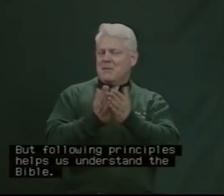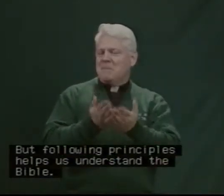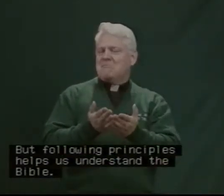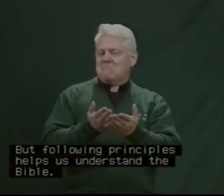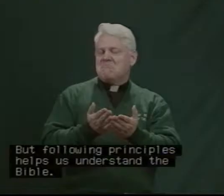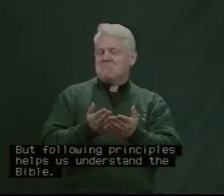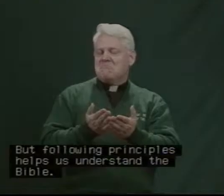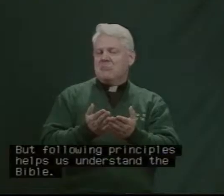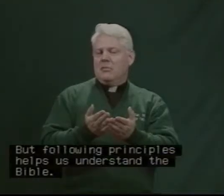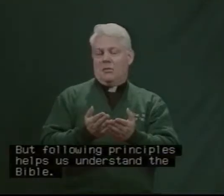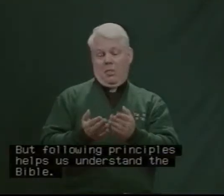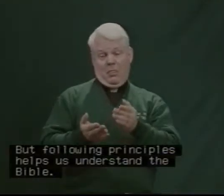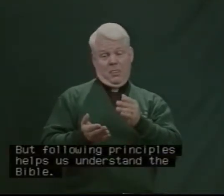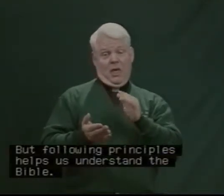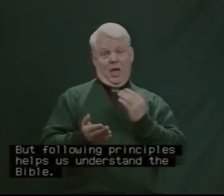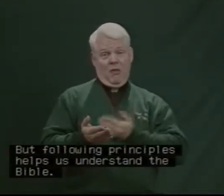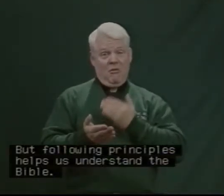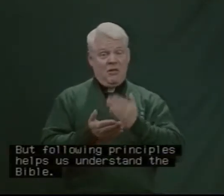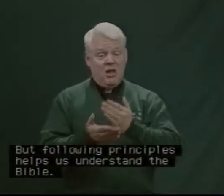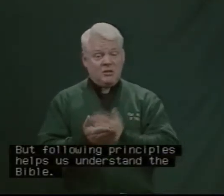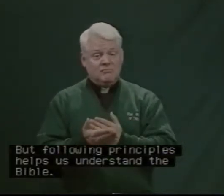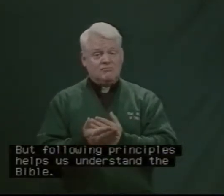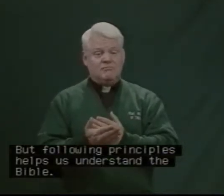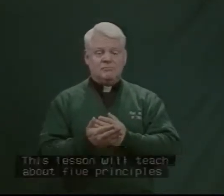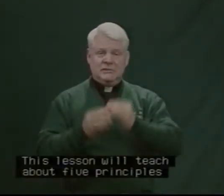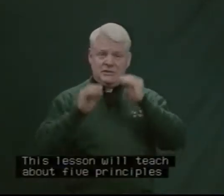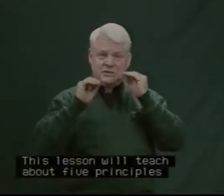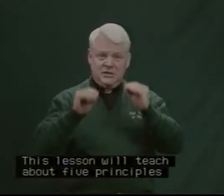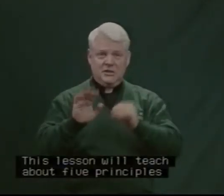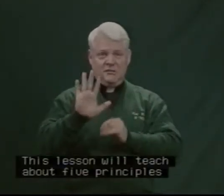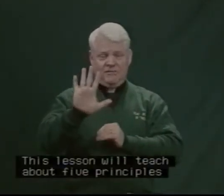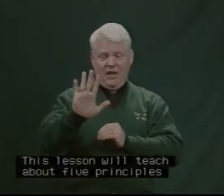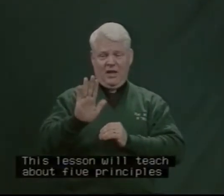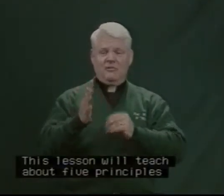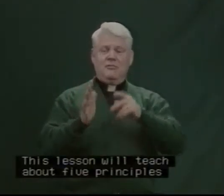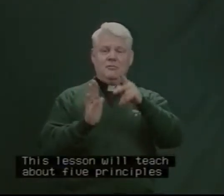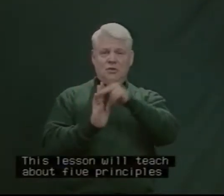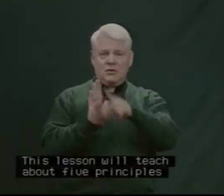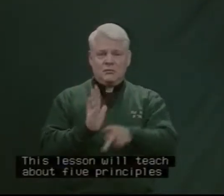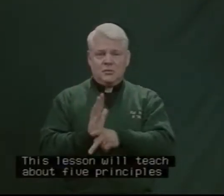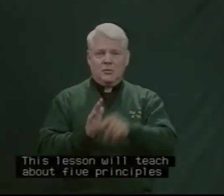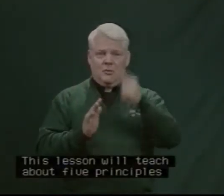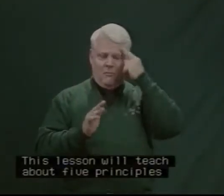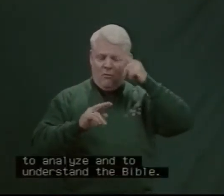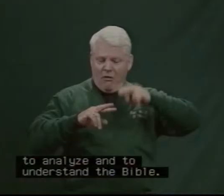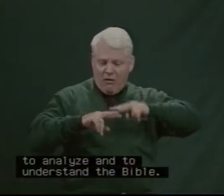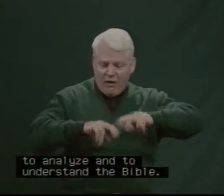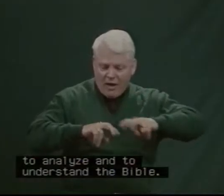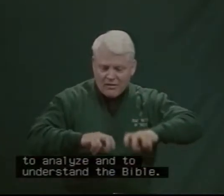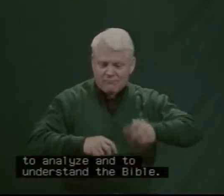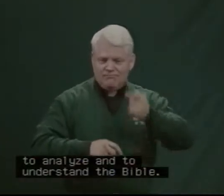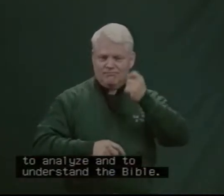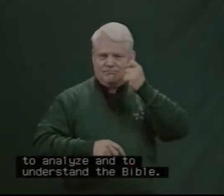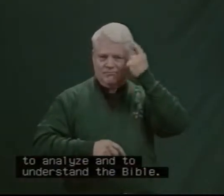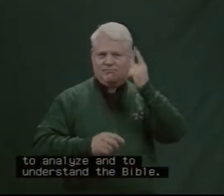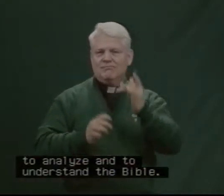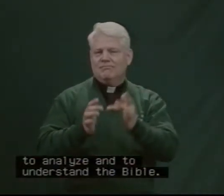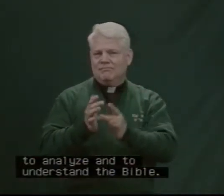But following principles helps us understand the Bible. This lesson will teach about five principles to